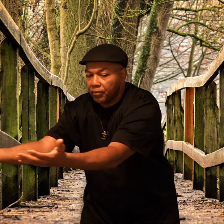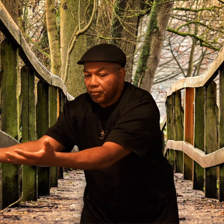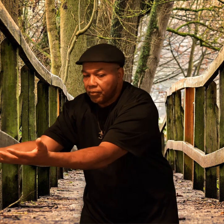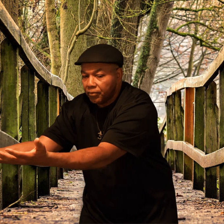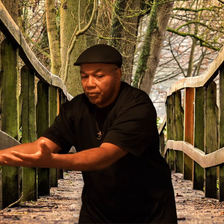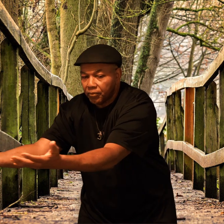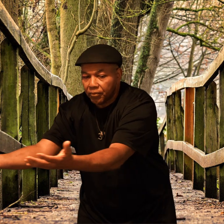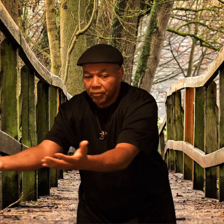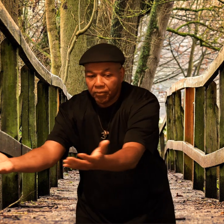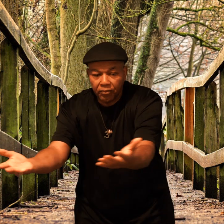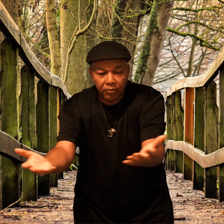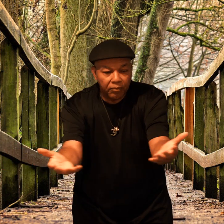bent.